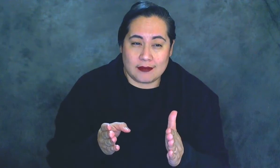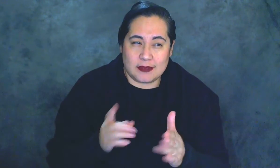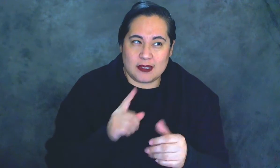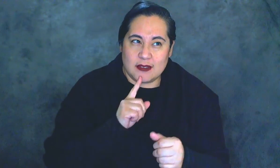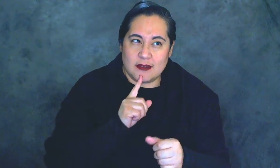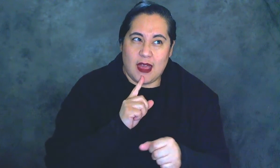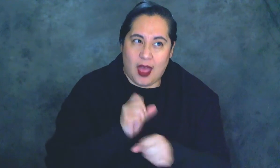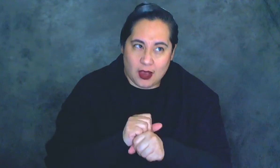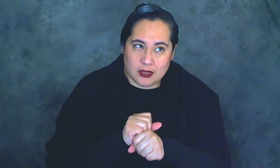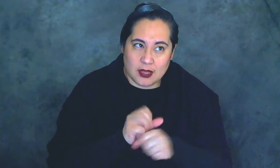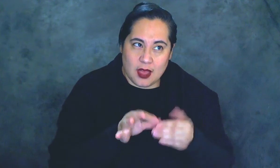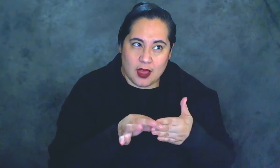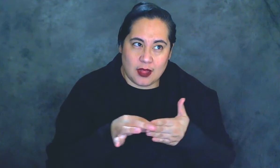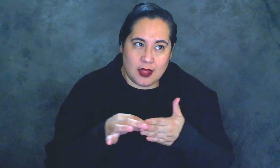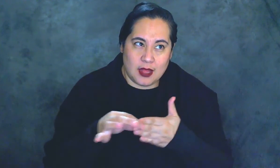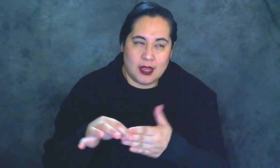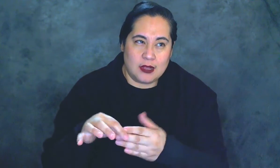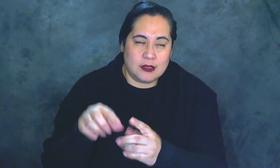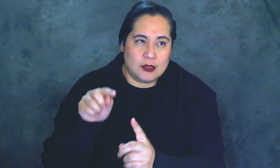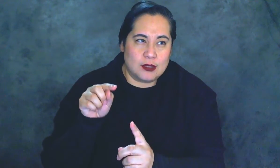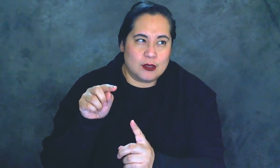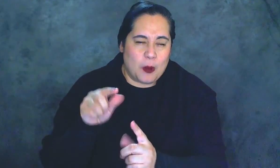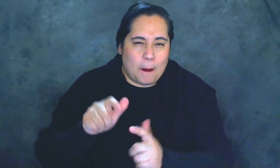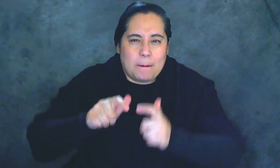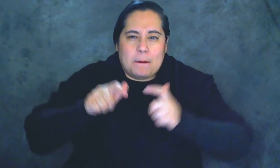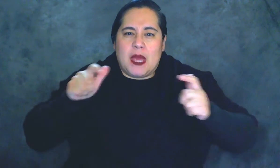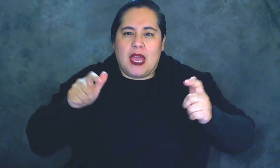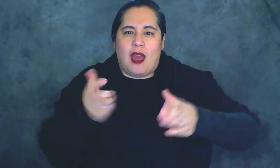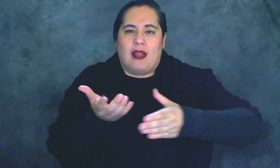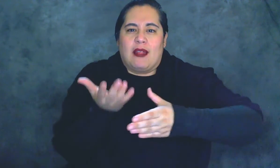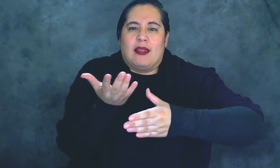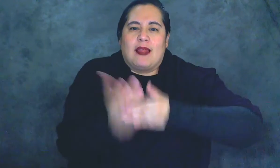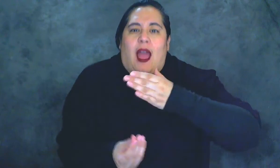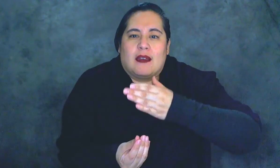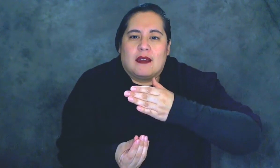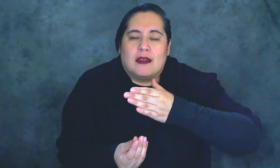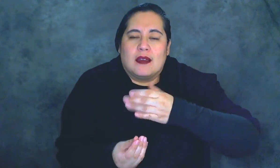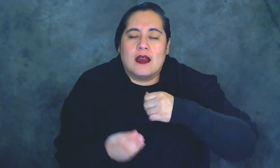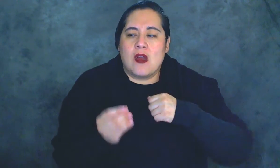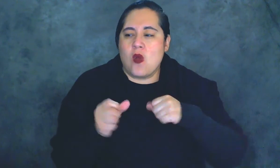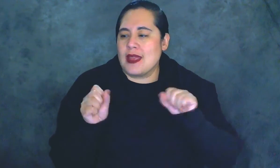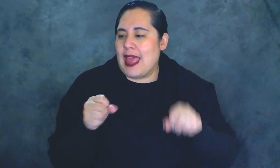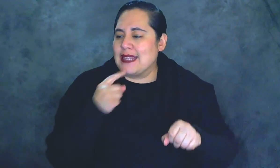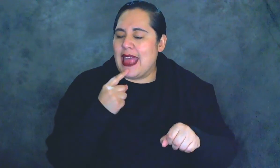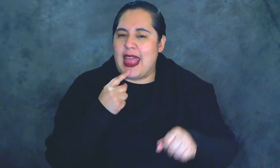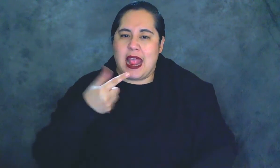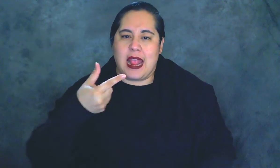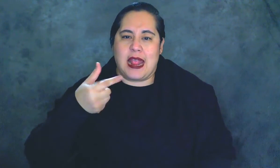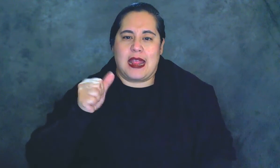actually leads to a very big lack of or we can call it a gap of